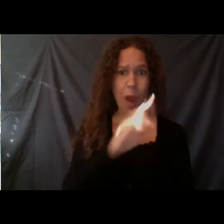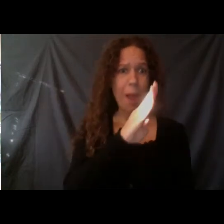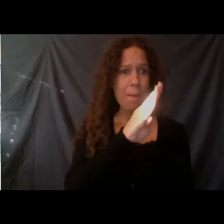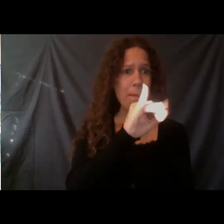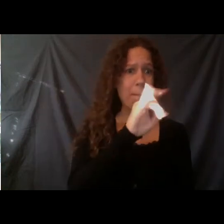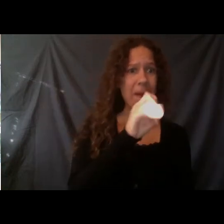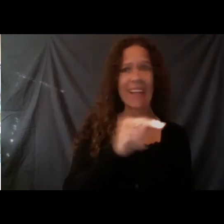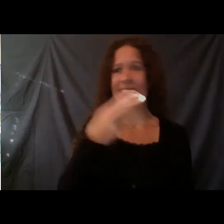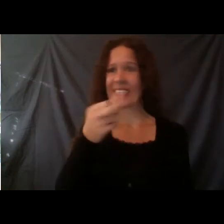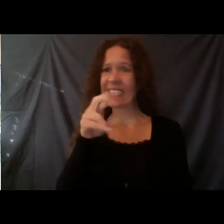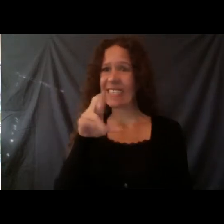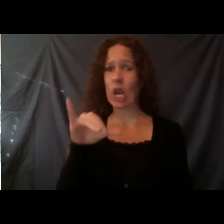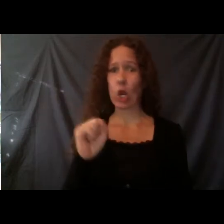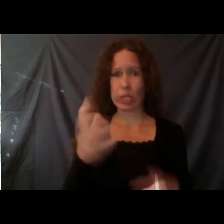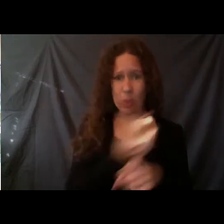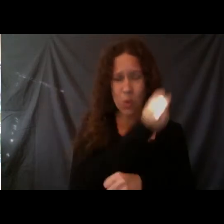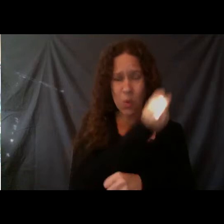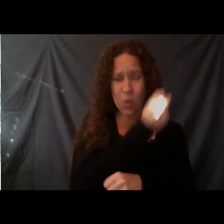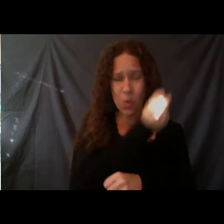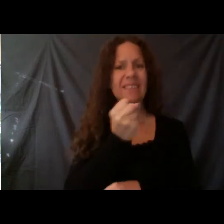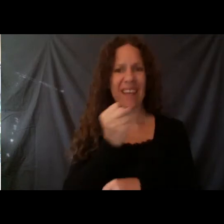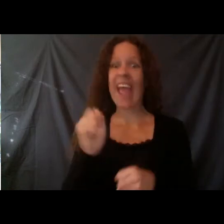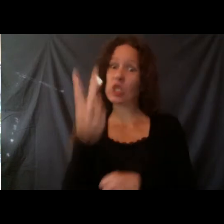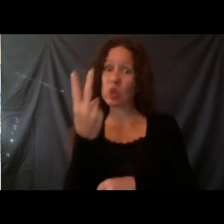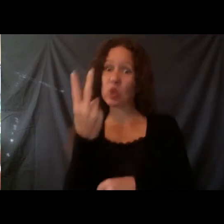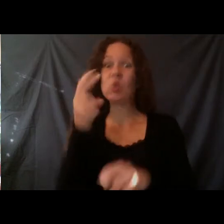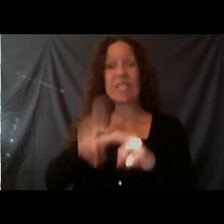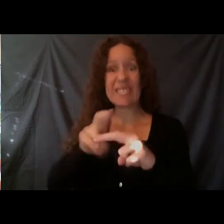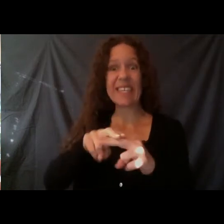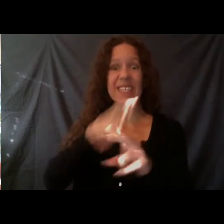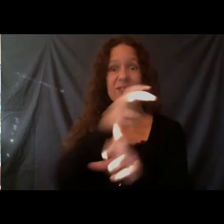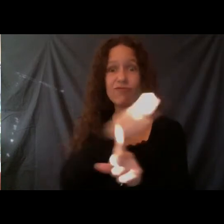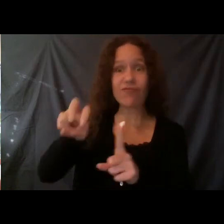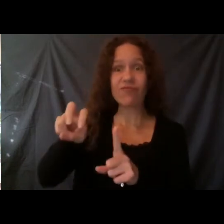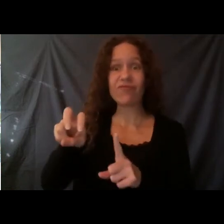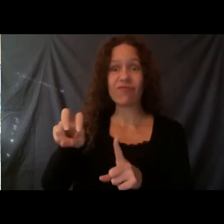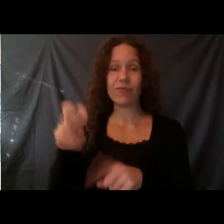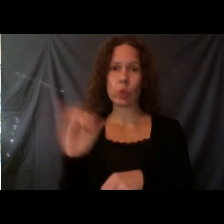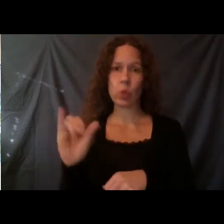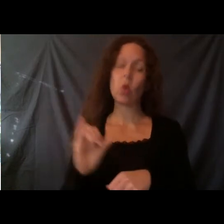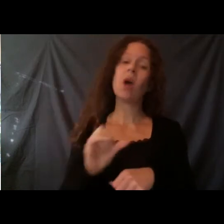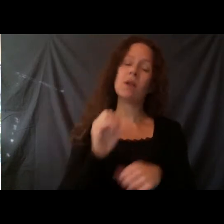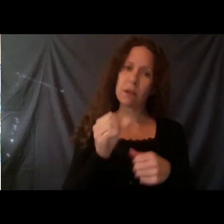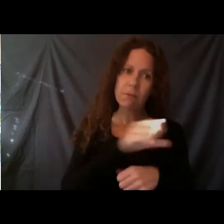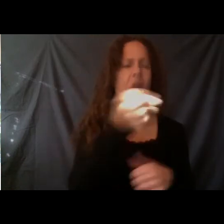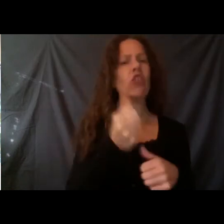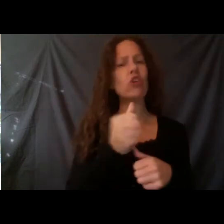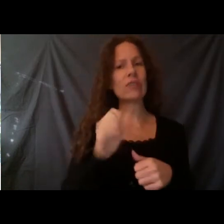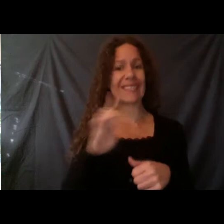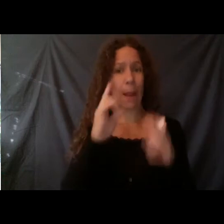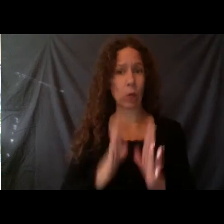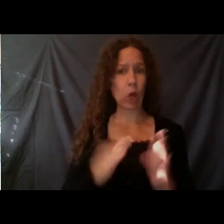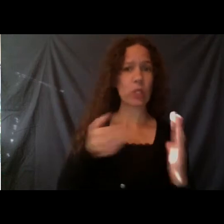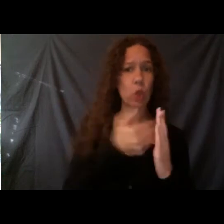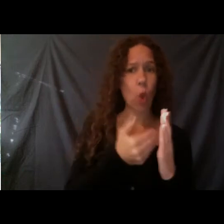2 seats in the legislature. In another state, Texas, Democrats came close. In the future, if